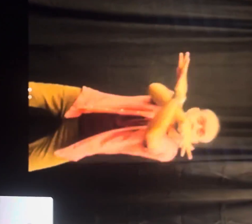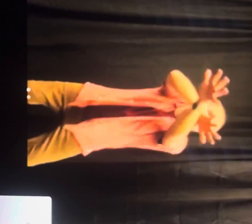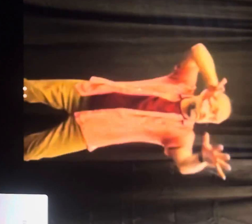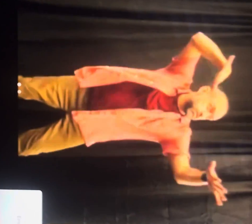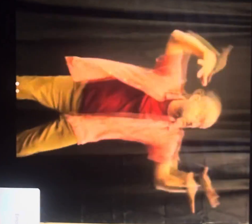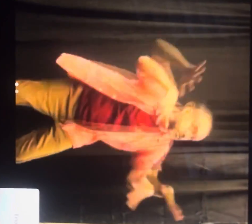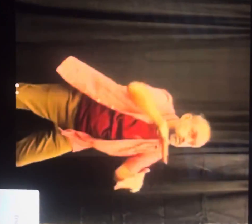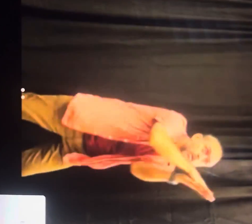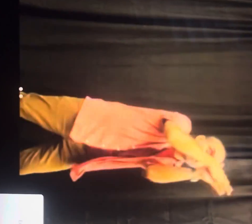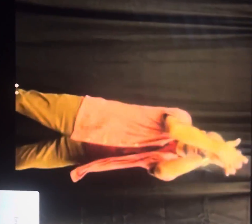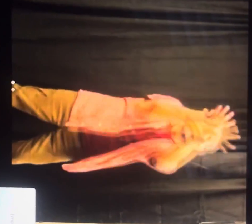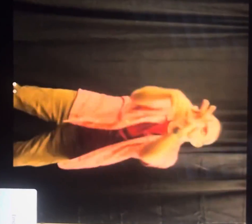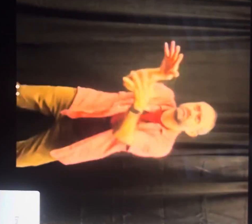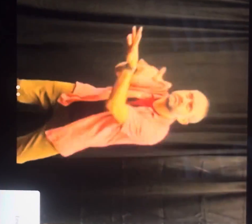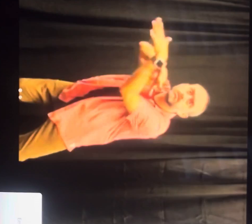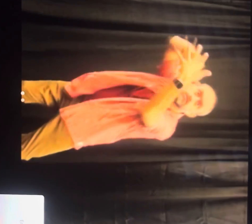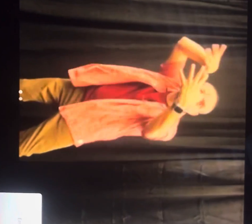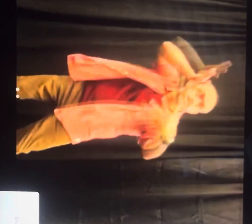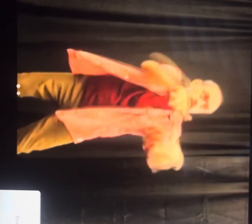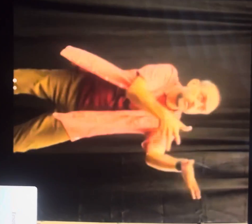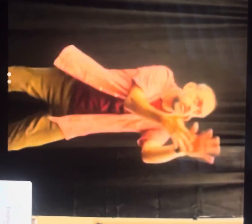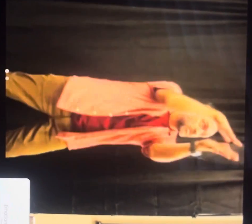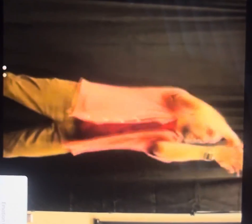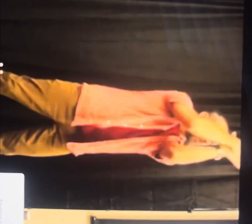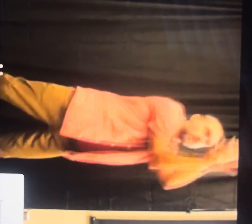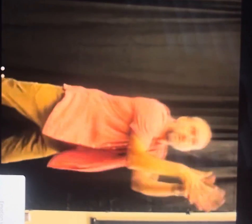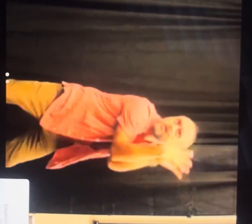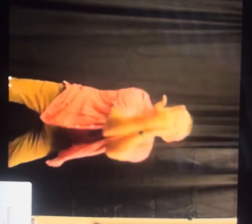and goes all over everywhere. And then